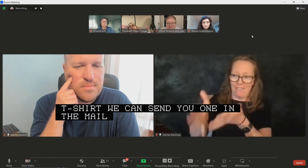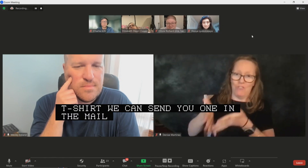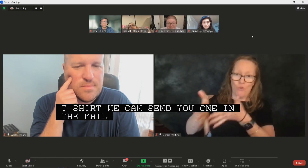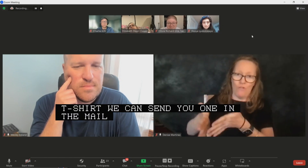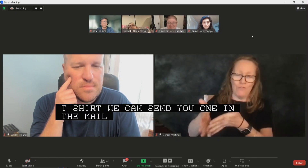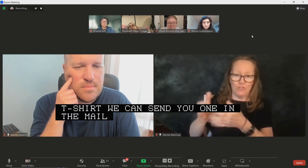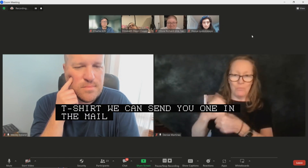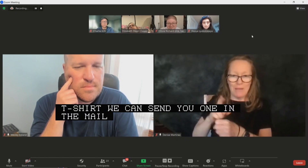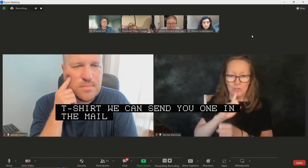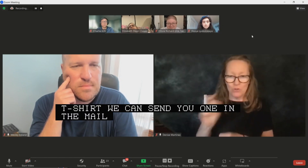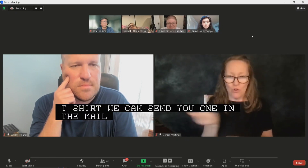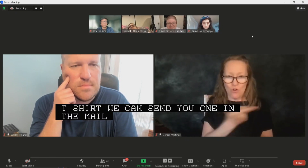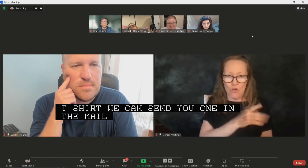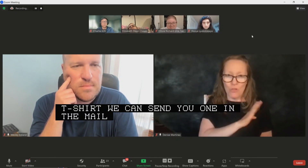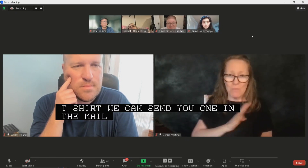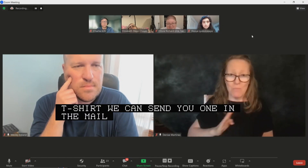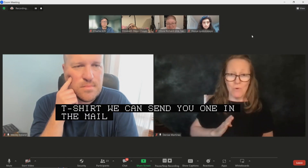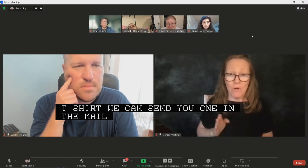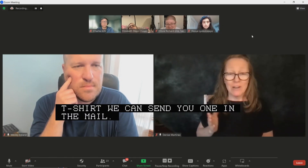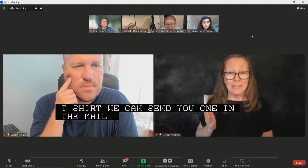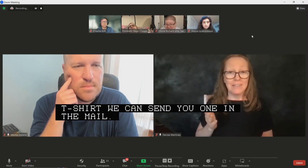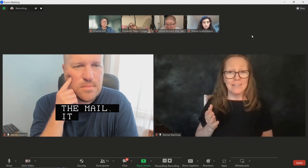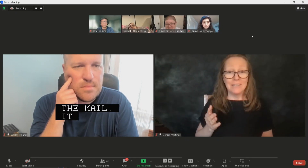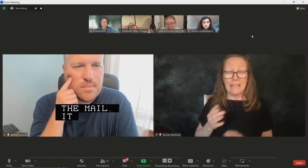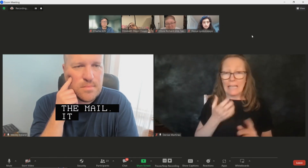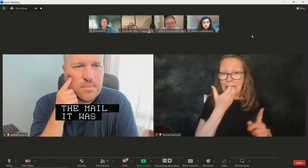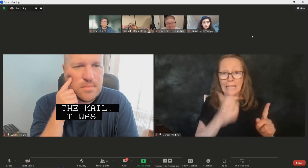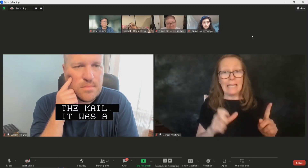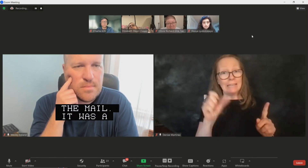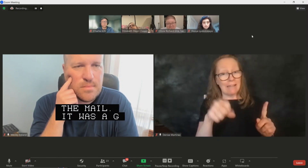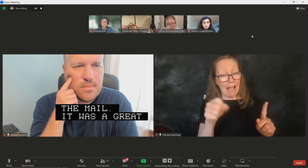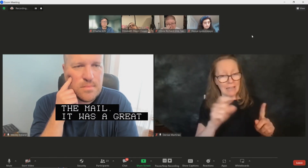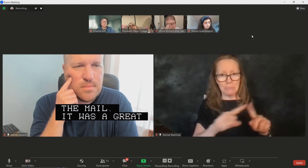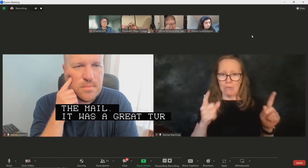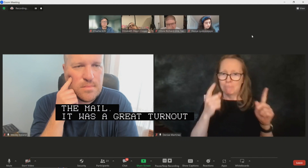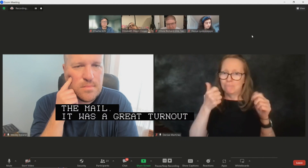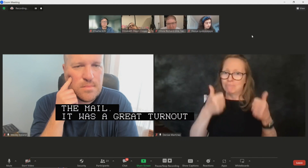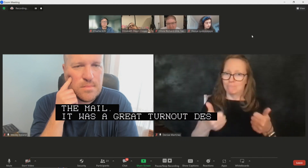was a great turnout despite the heat. I don't have any numbers yet from my